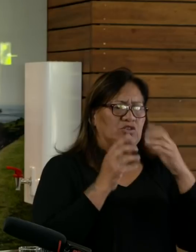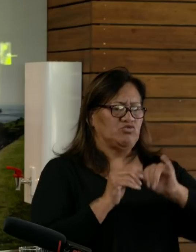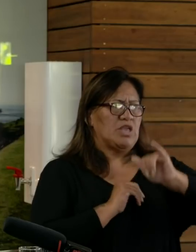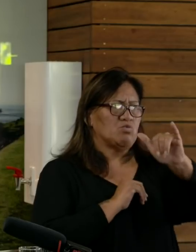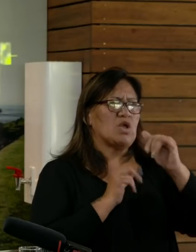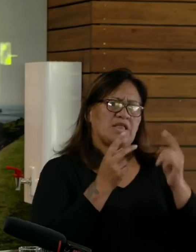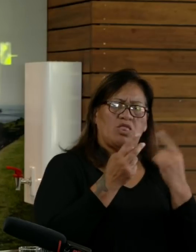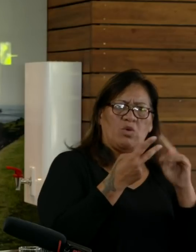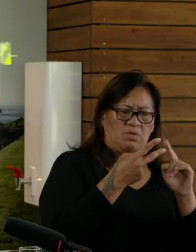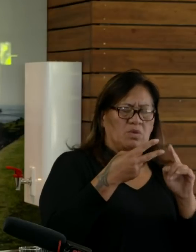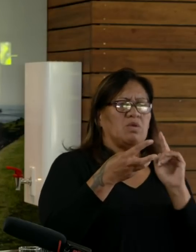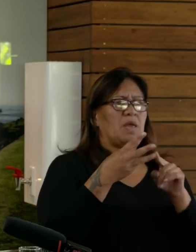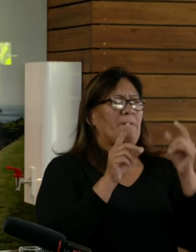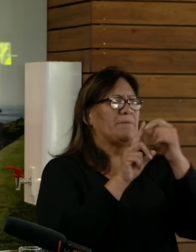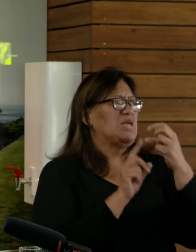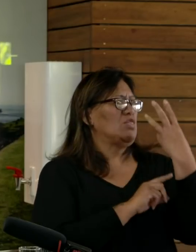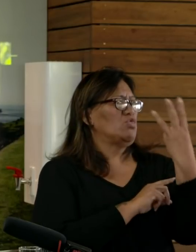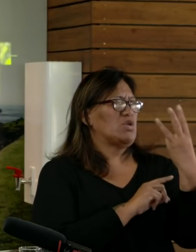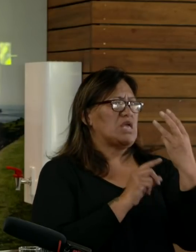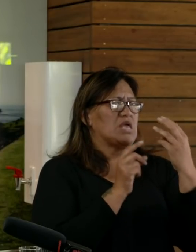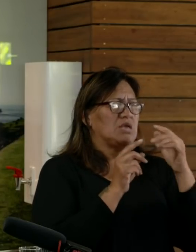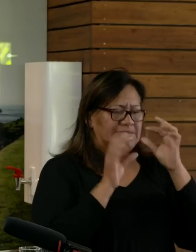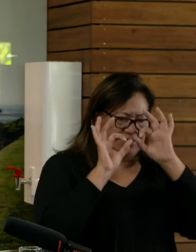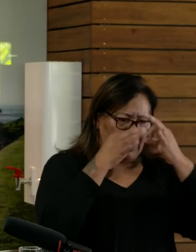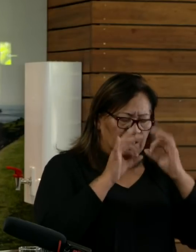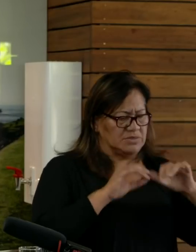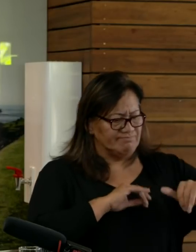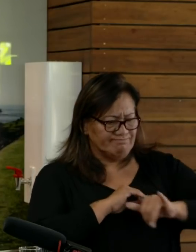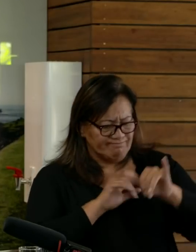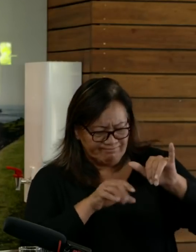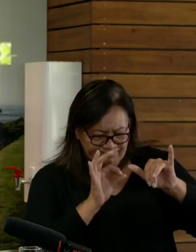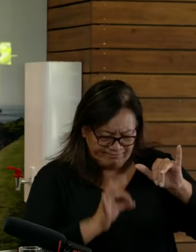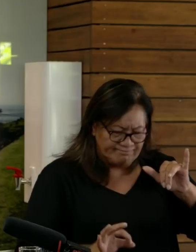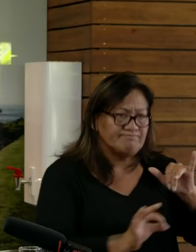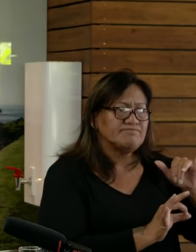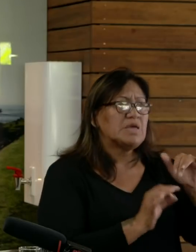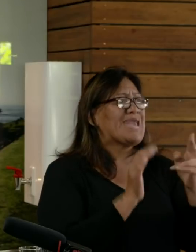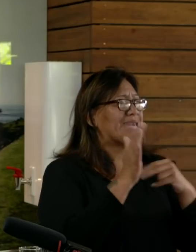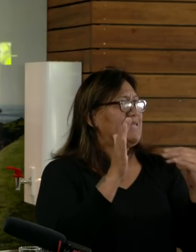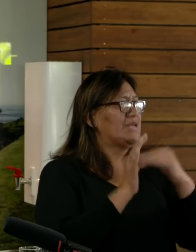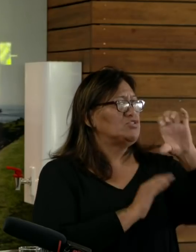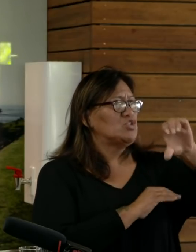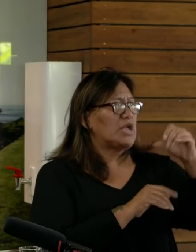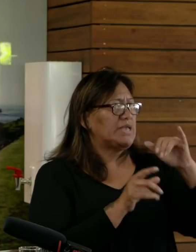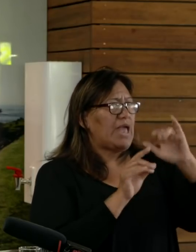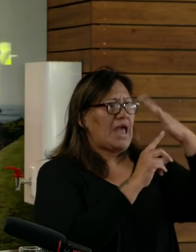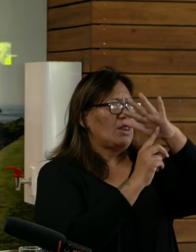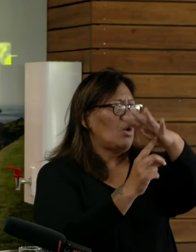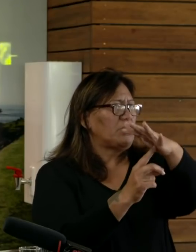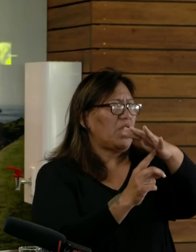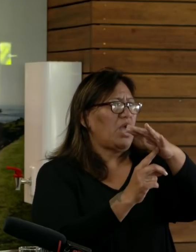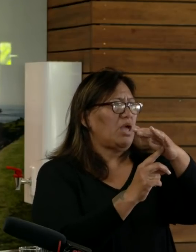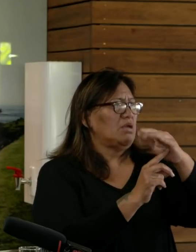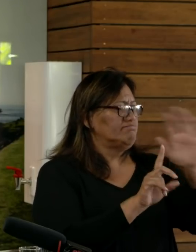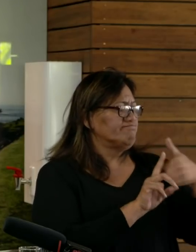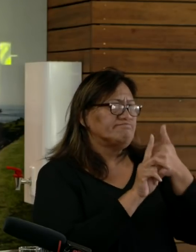aircraft, P-3 airborne surveillance aircraft, NH-90 helicopters providing rotary